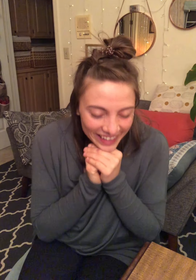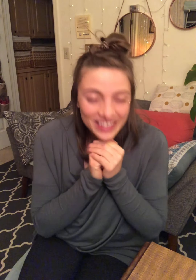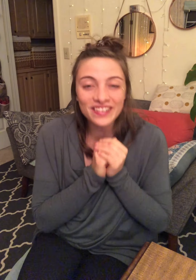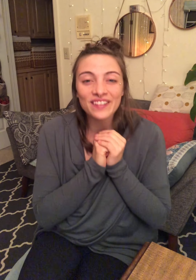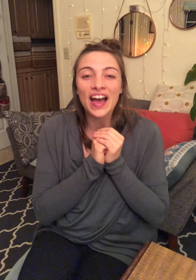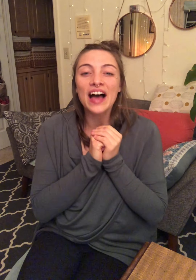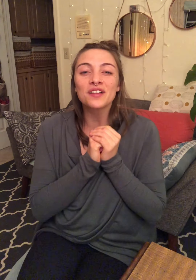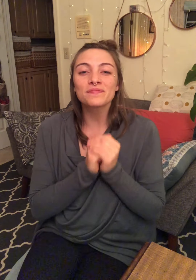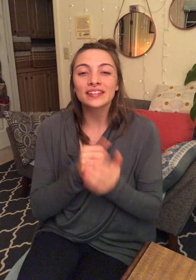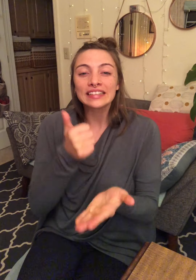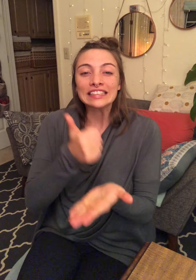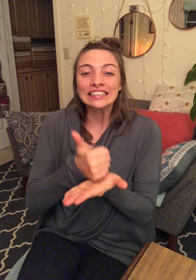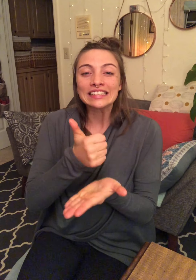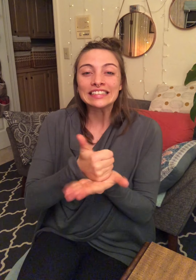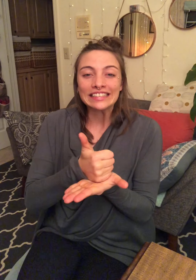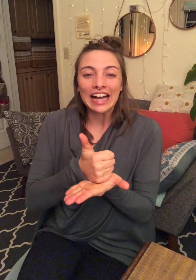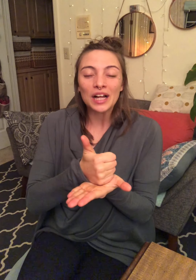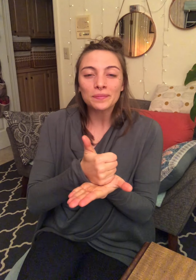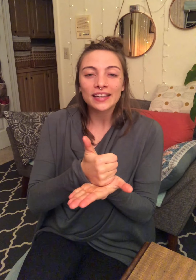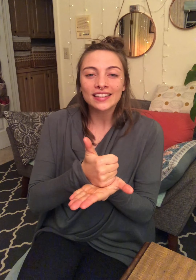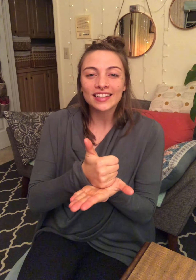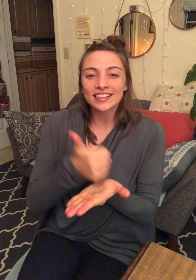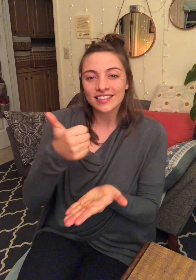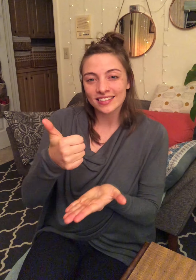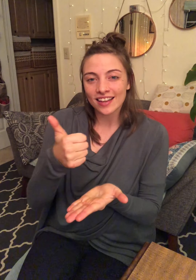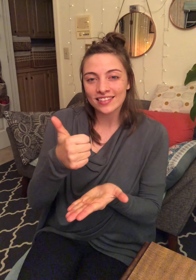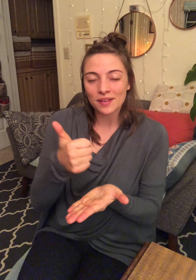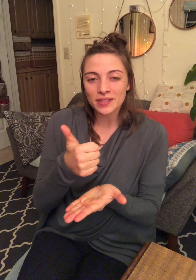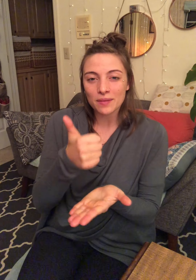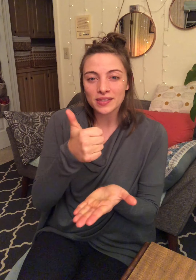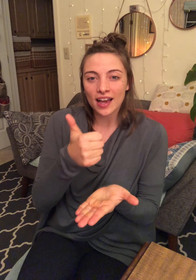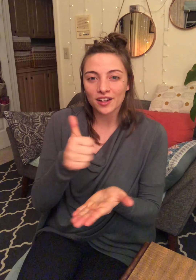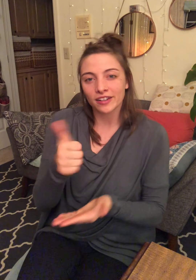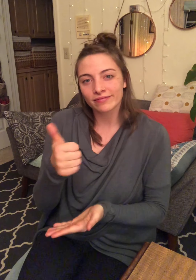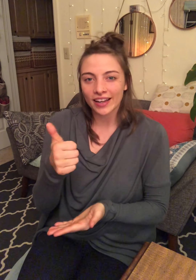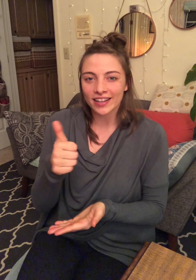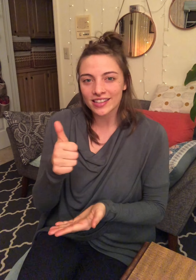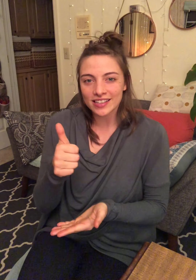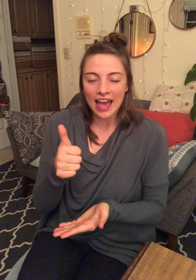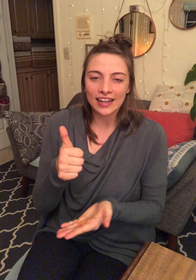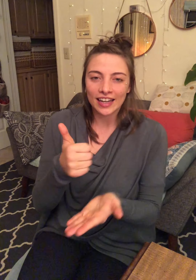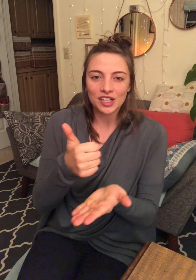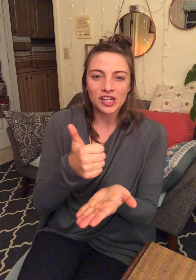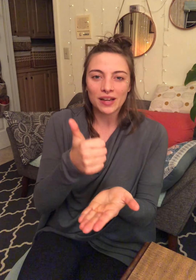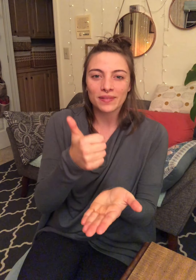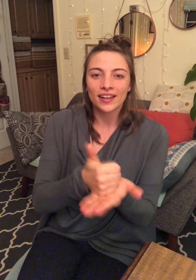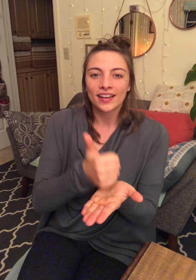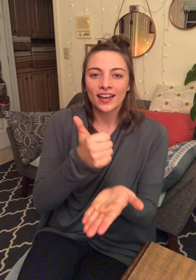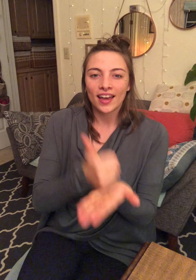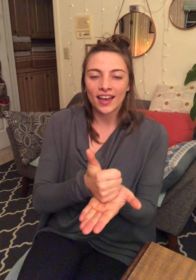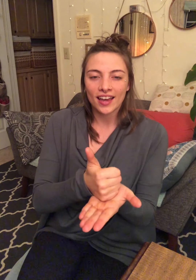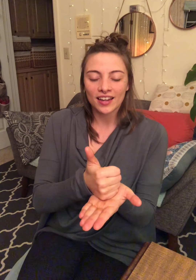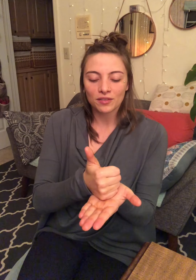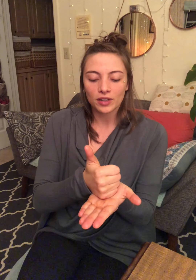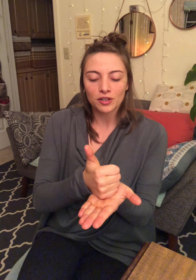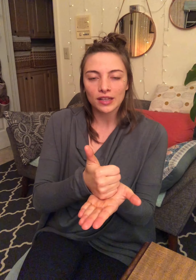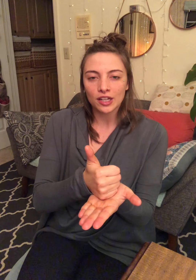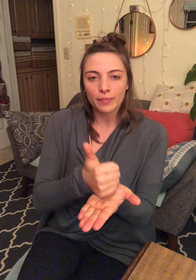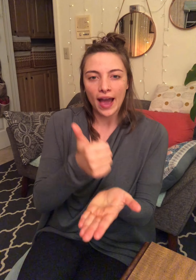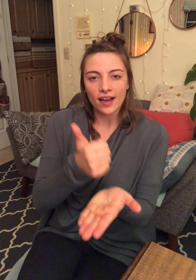have help. Help like this, a thumbs up sign, or I guess a 10 hand shape. And we do a little pat,